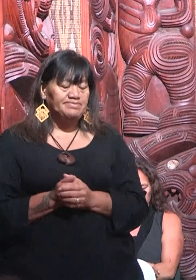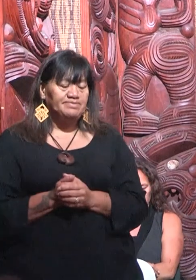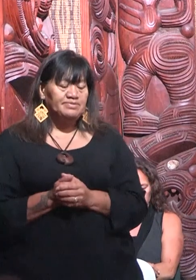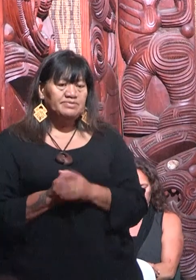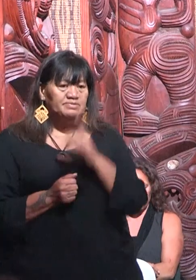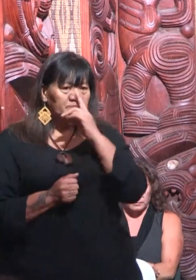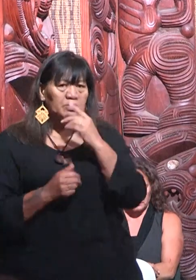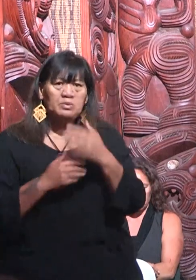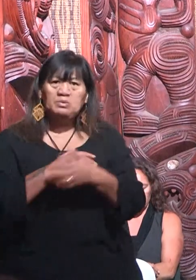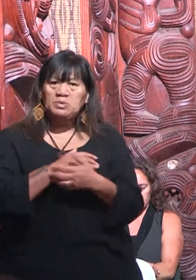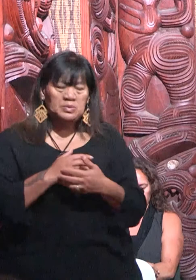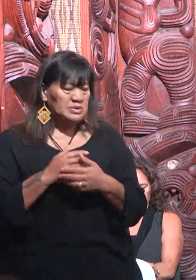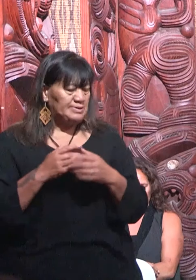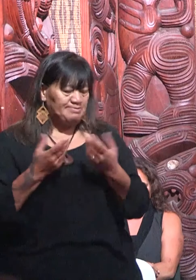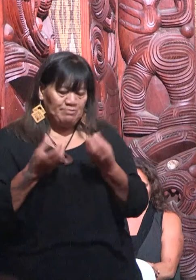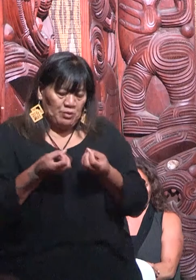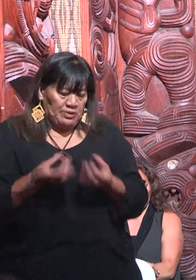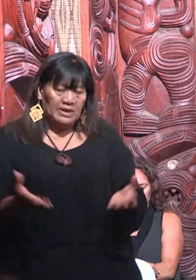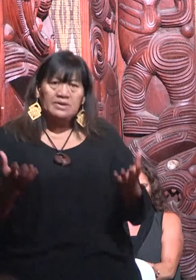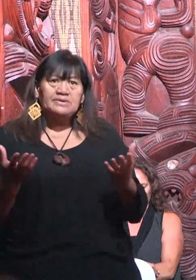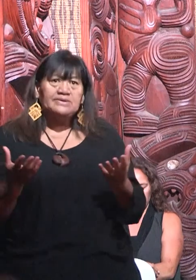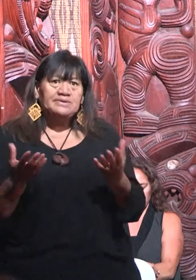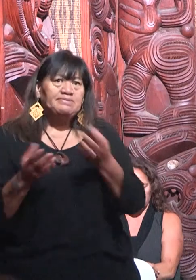the destitute, all families.